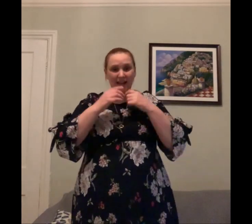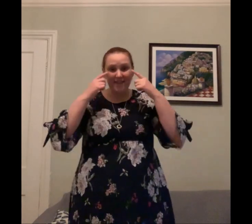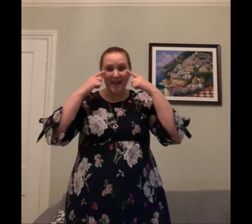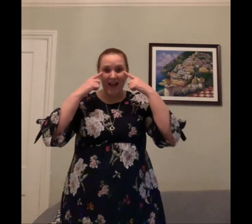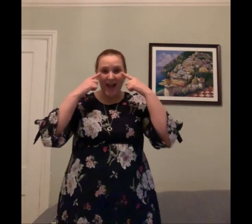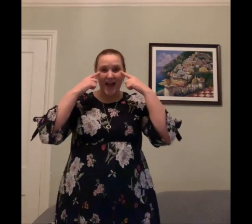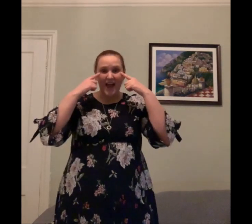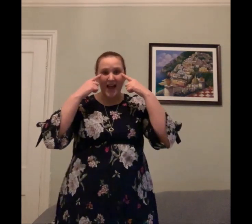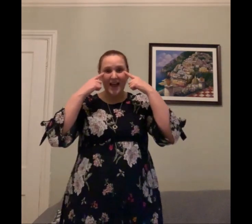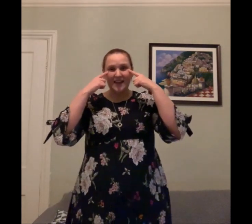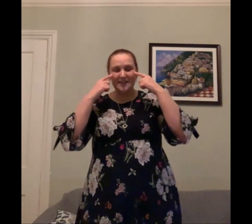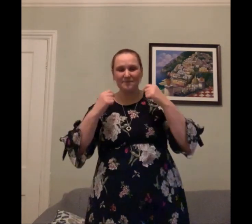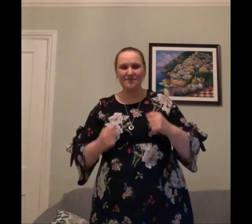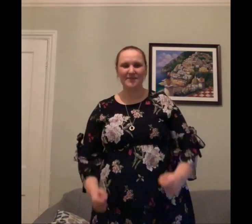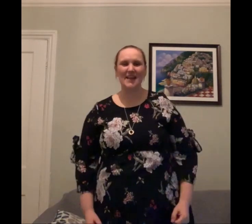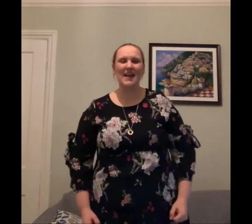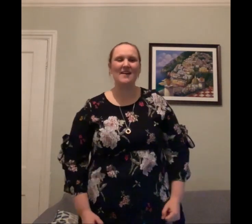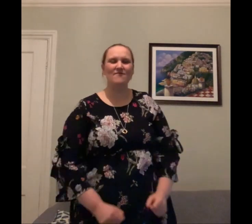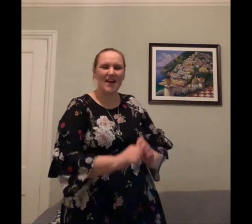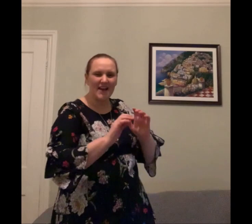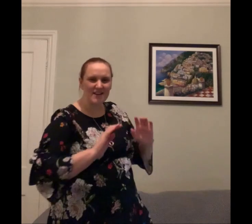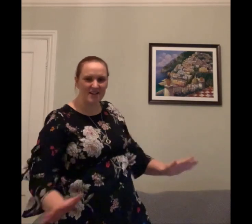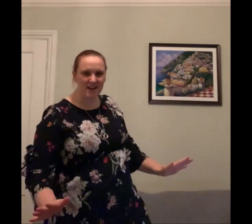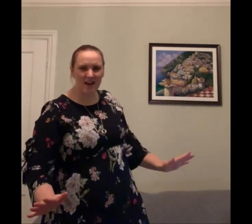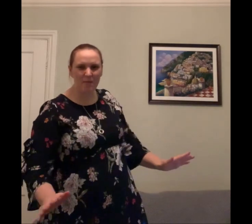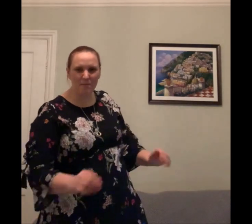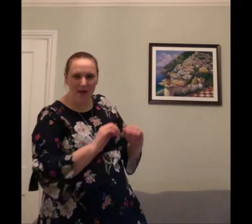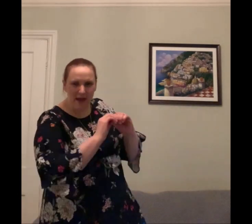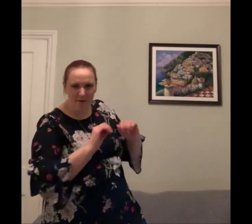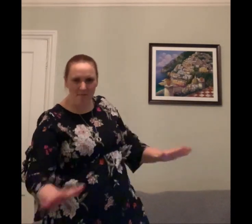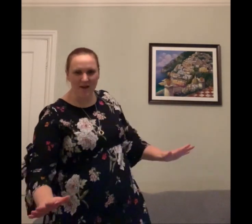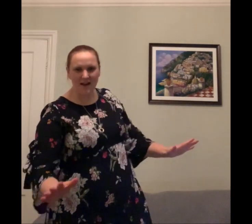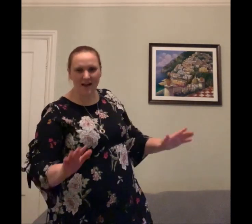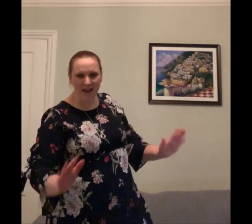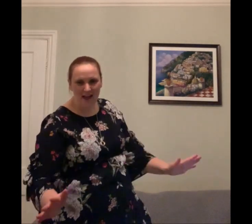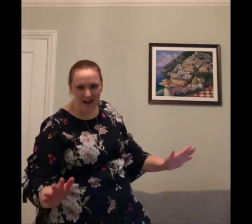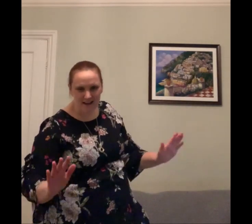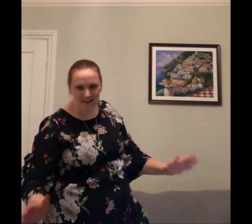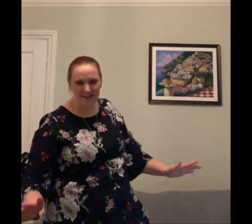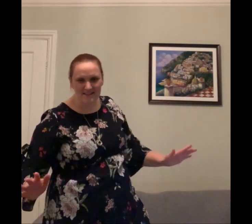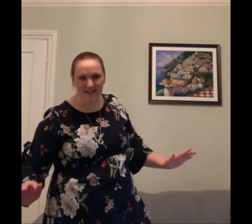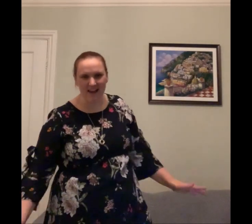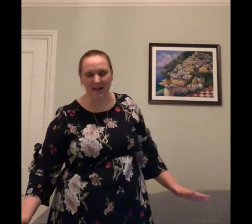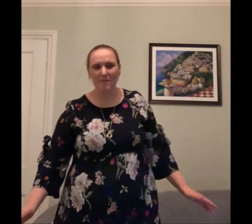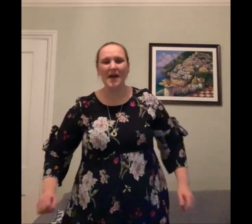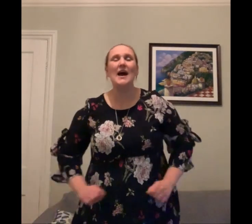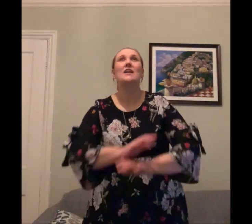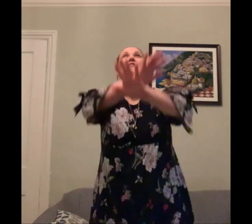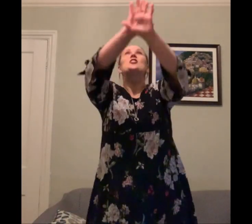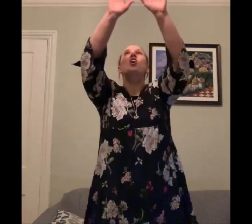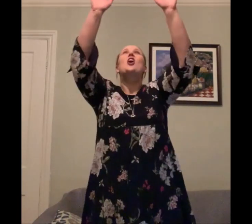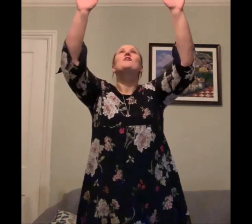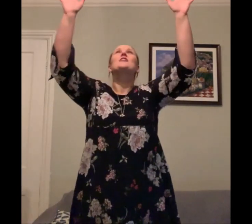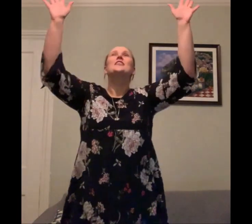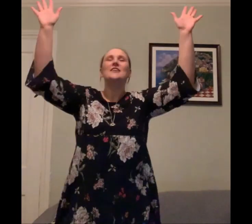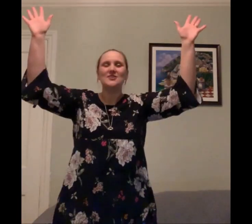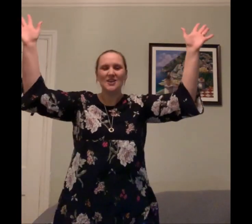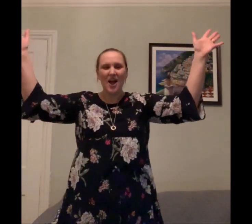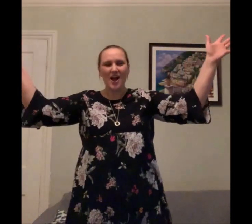the eye. Flash, bam, alakazam, out of an orange